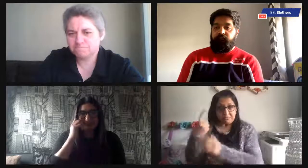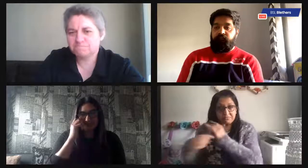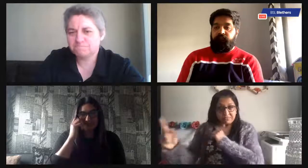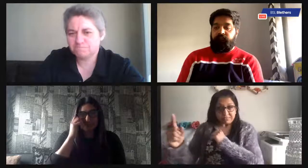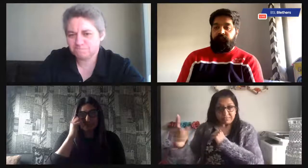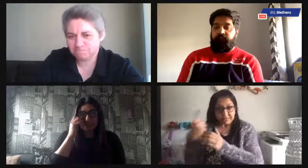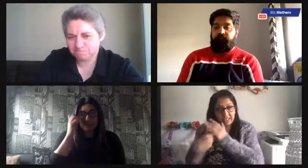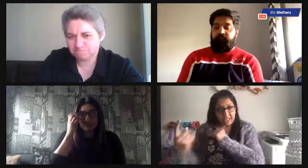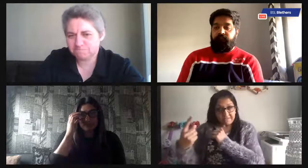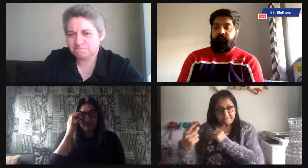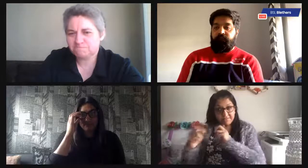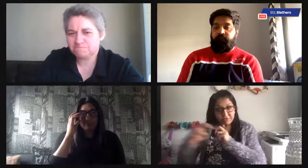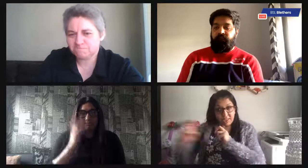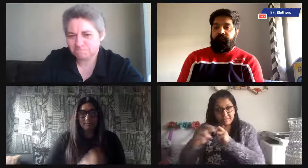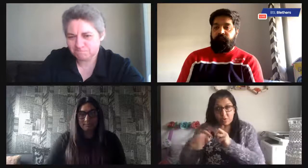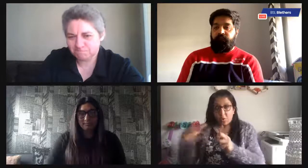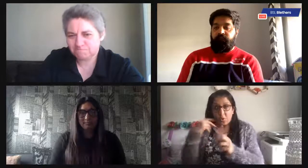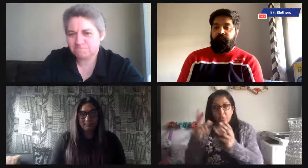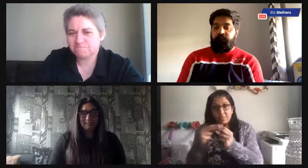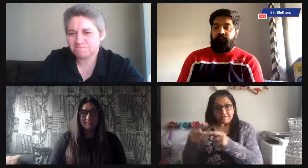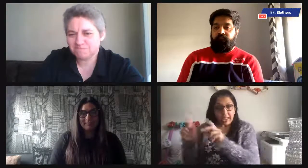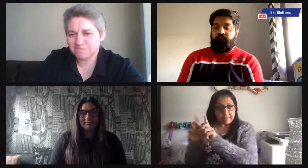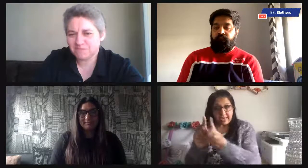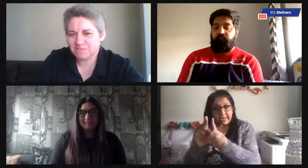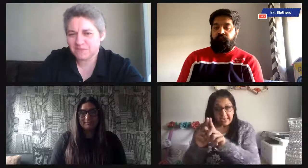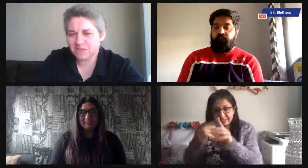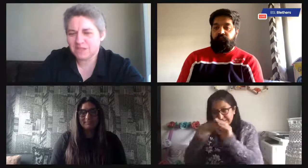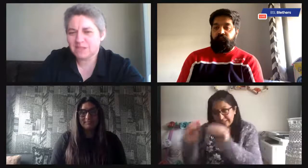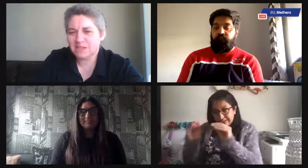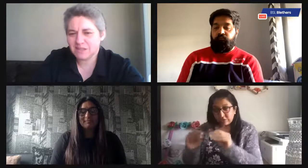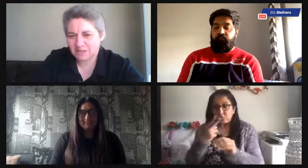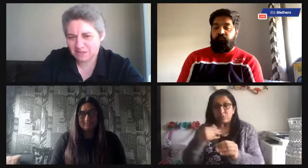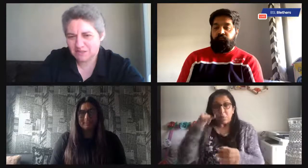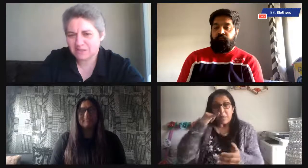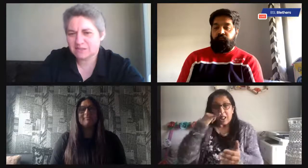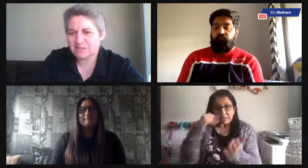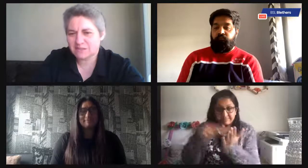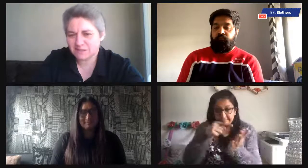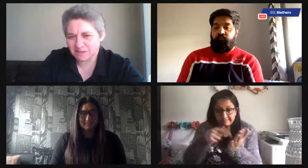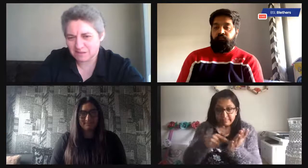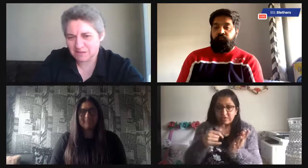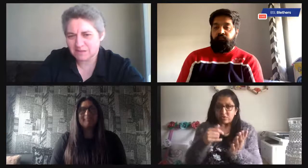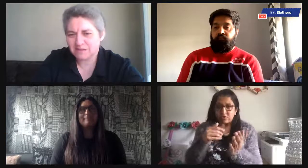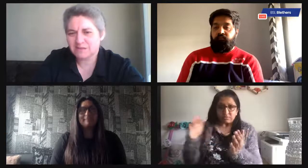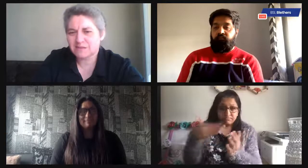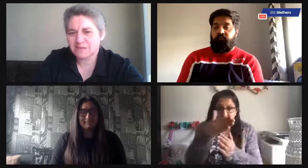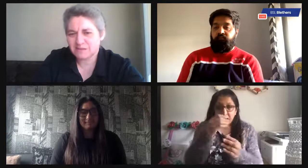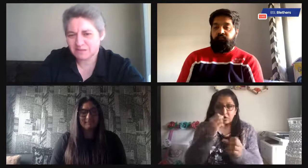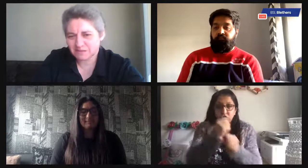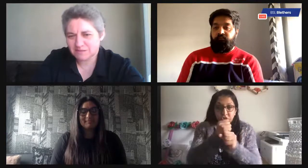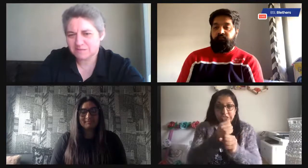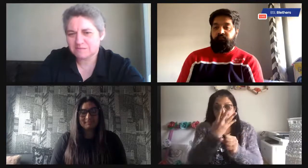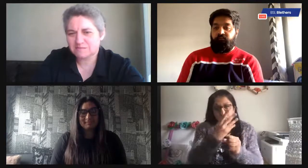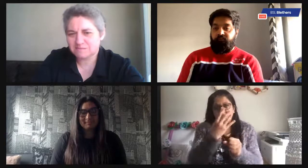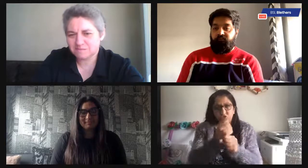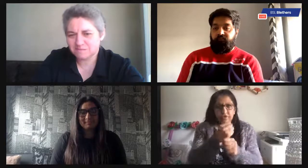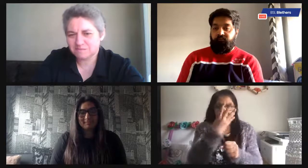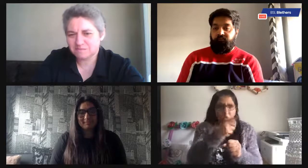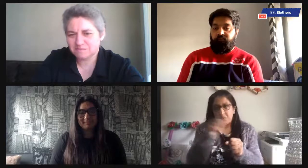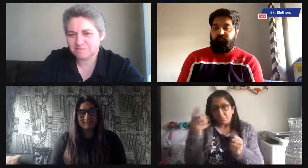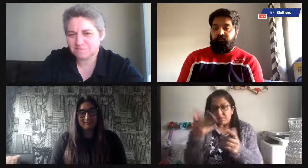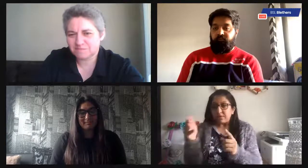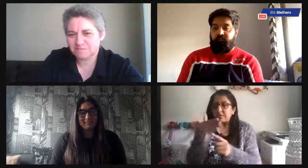I didn't know to do things like that, and I could pass that on to other people, and showing them how to use their